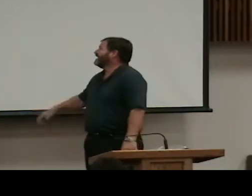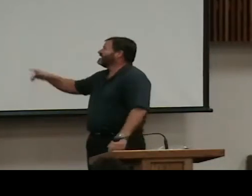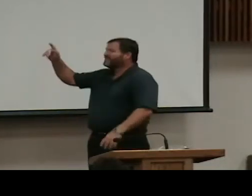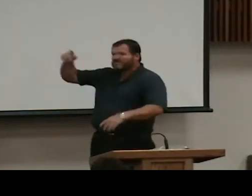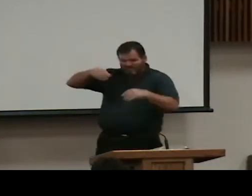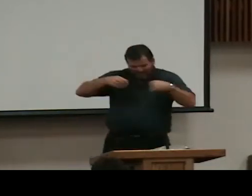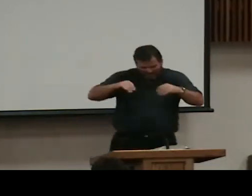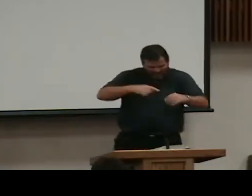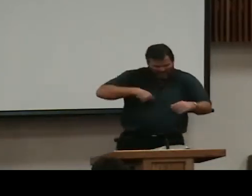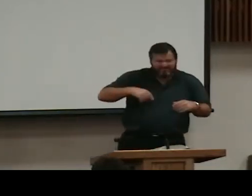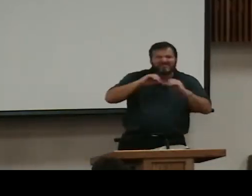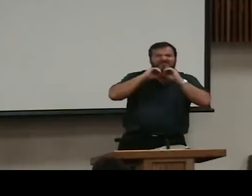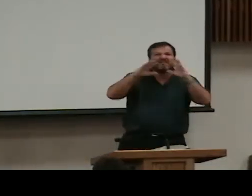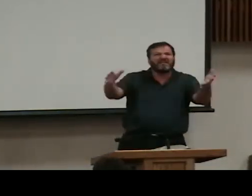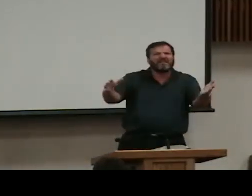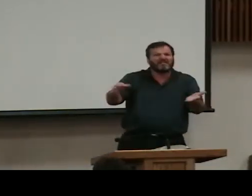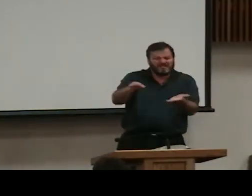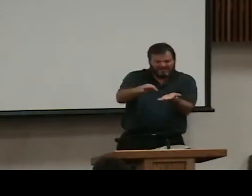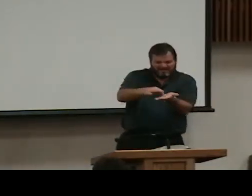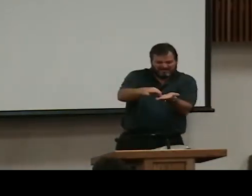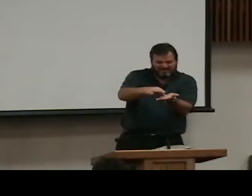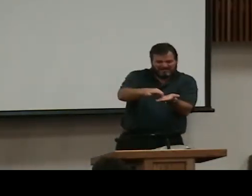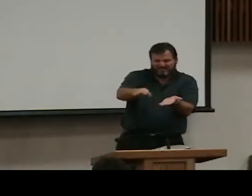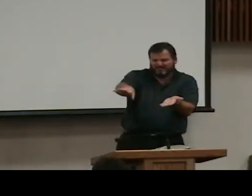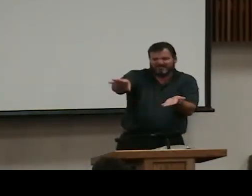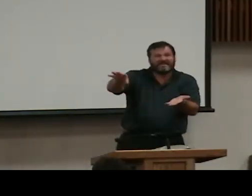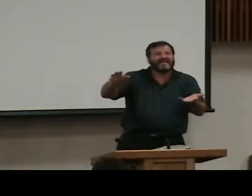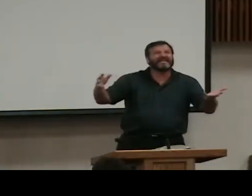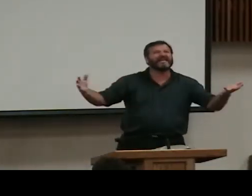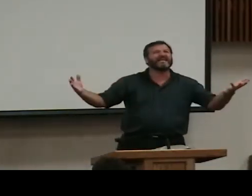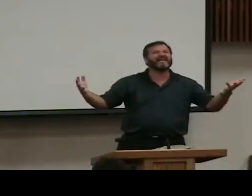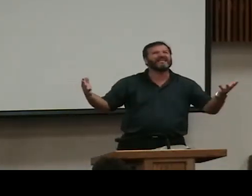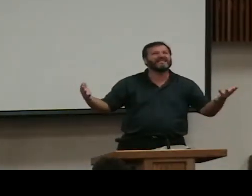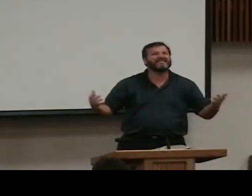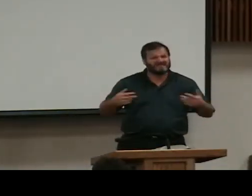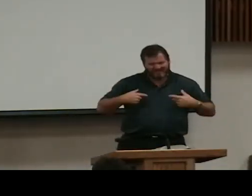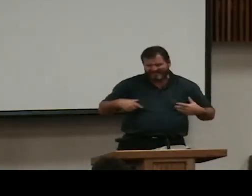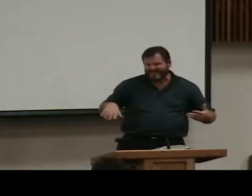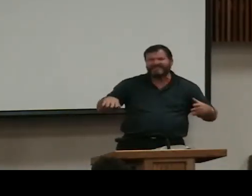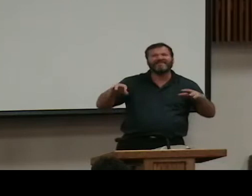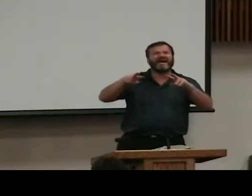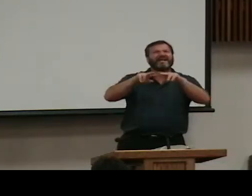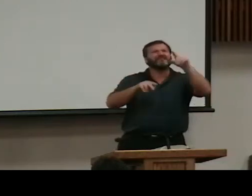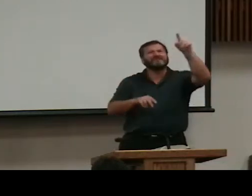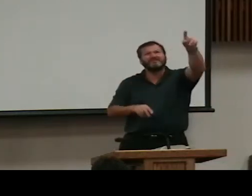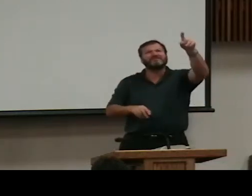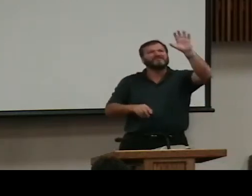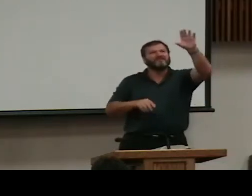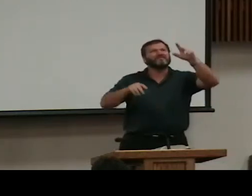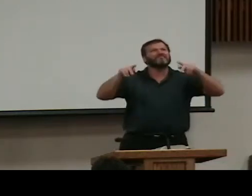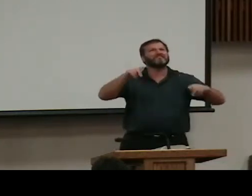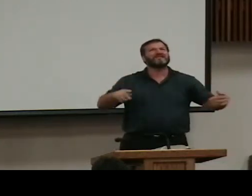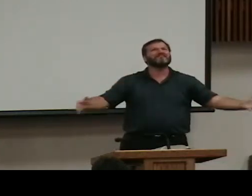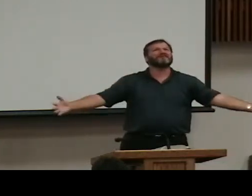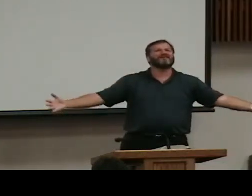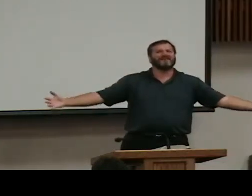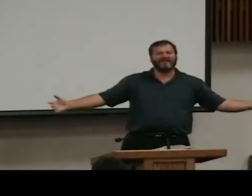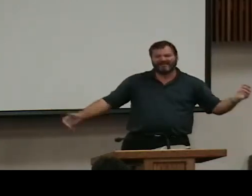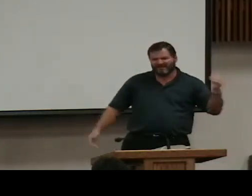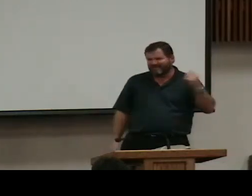You sold us for nothing? For just pennies? We depend upon you. What's